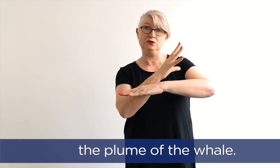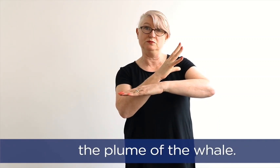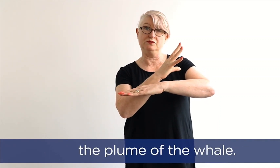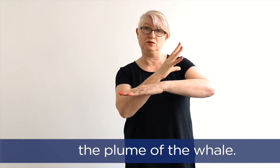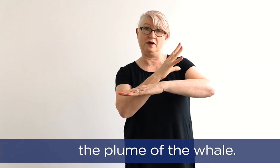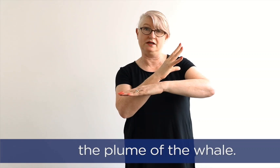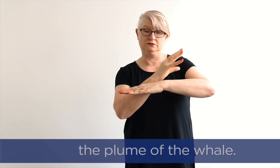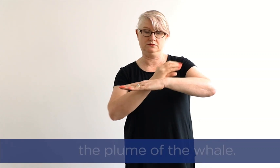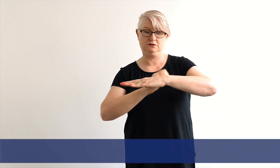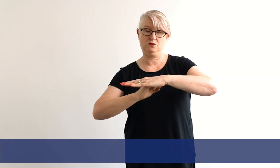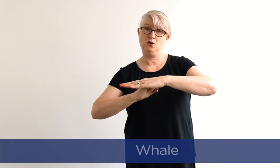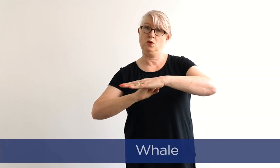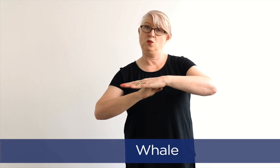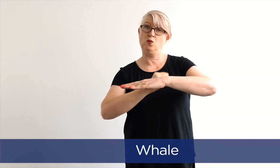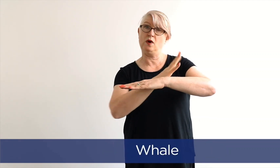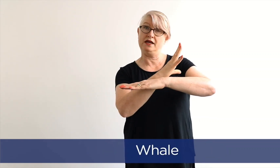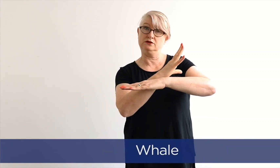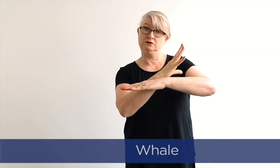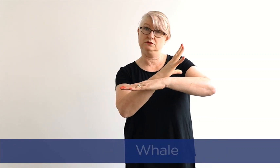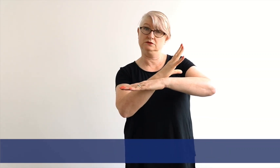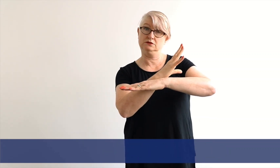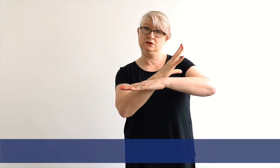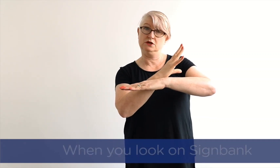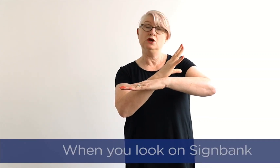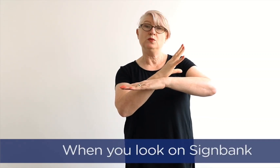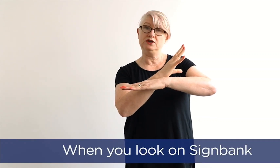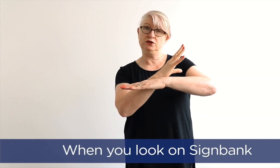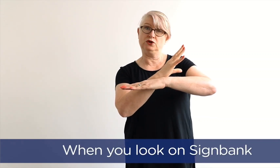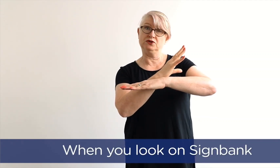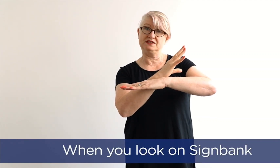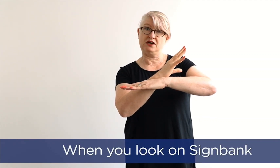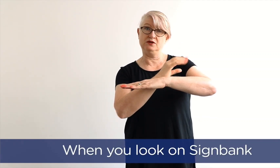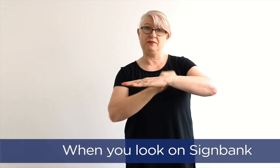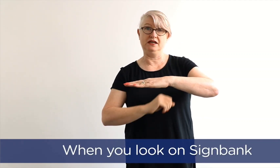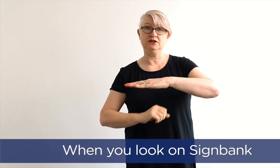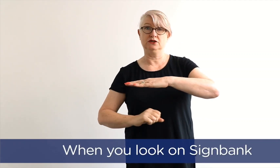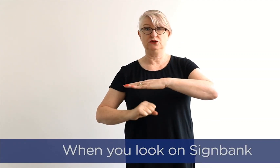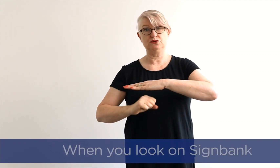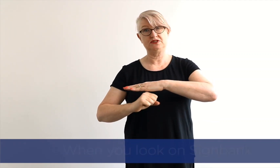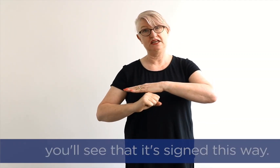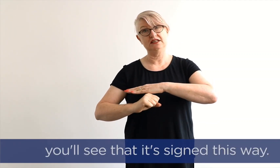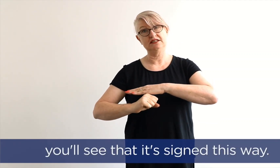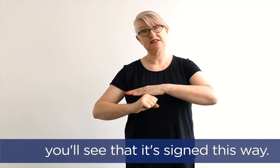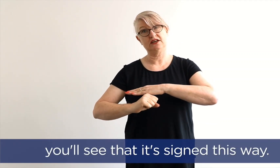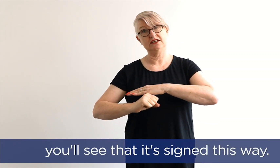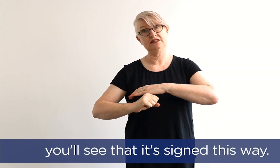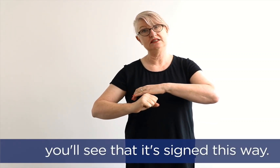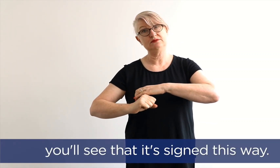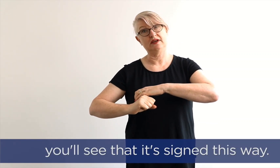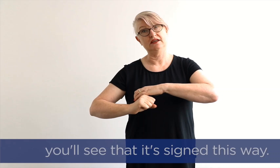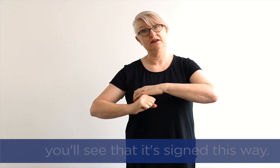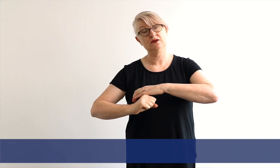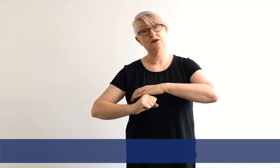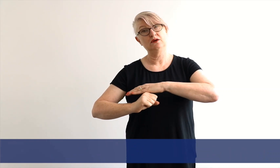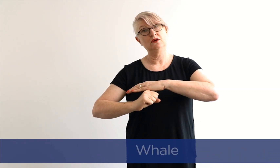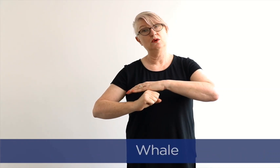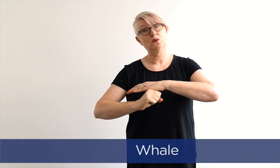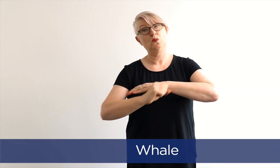of the whale. Whale. When you look on Sign Bank, you'll see that it's signed this way.